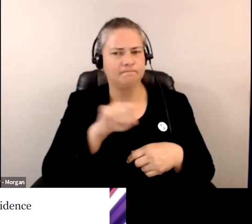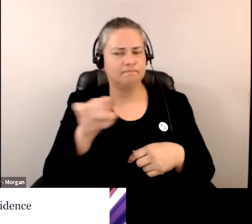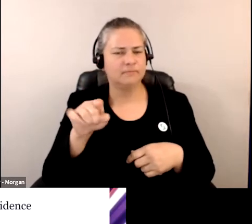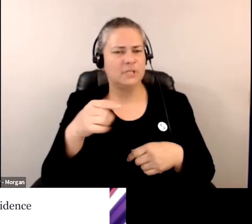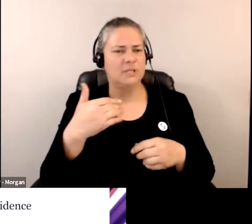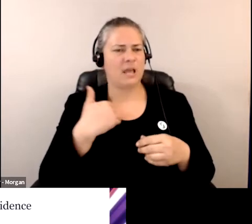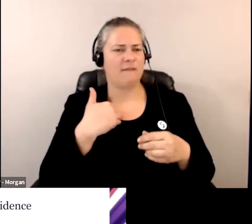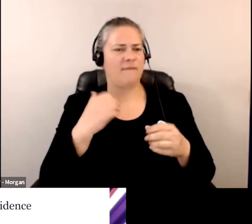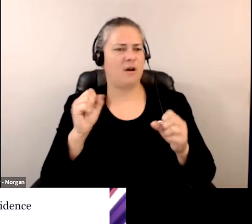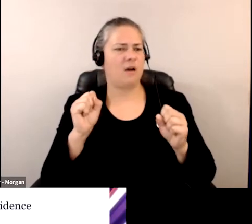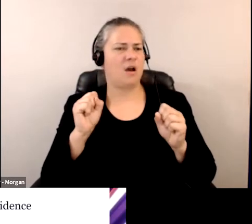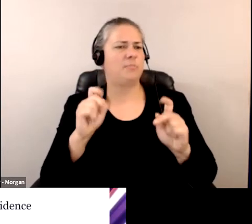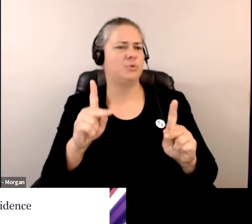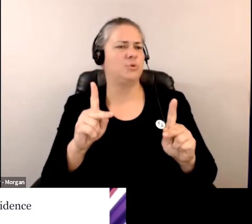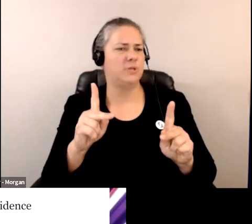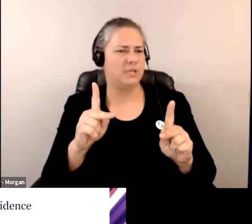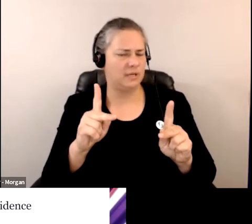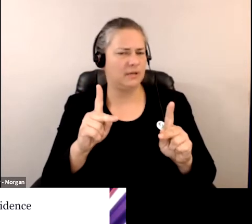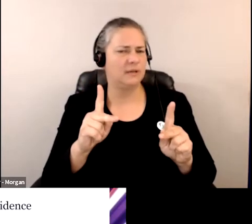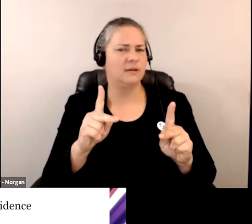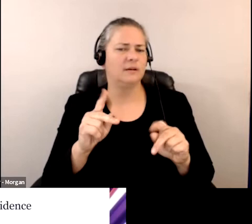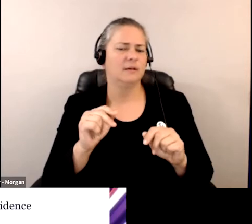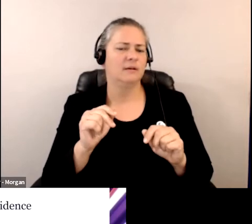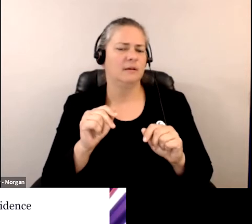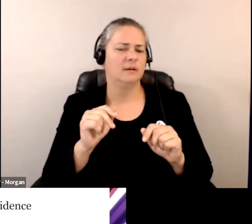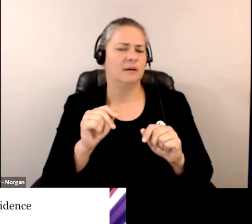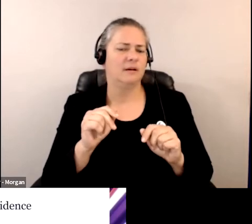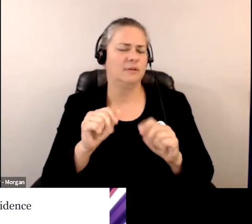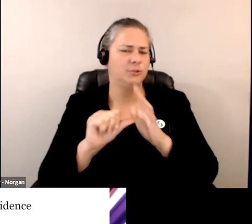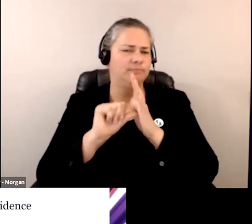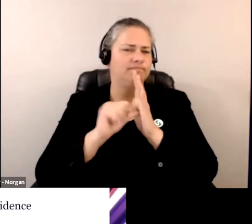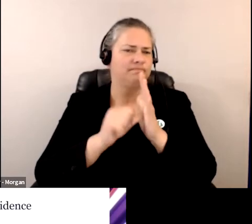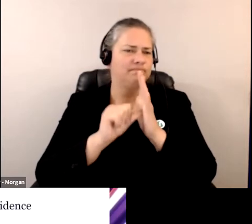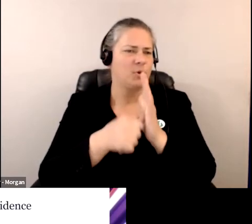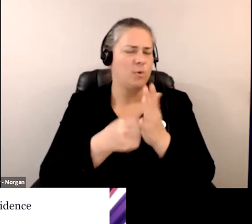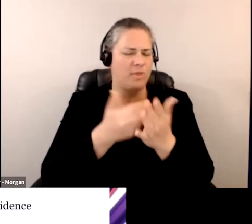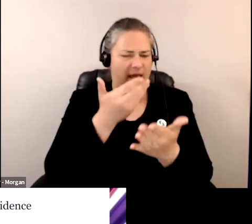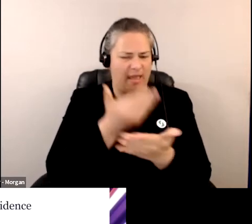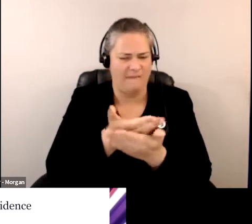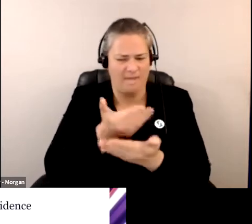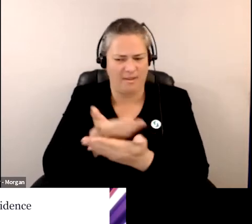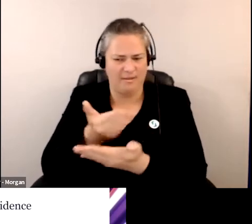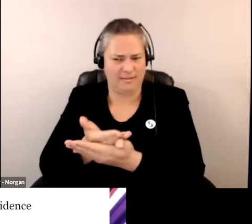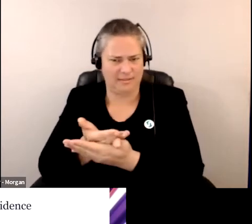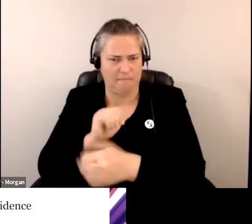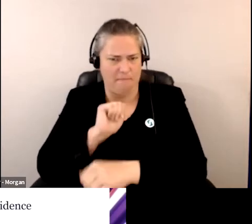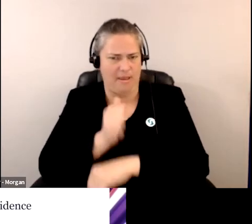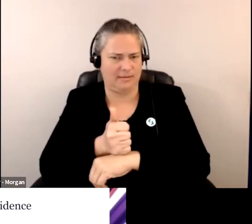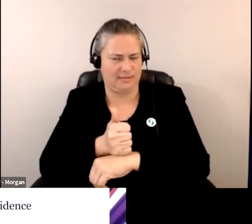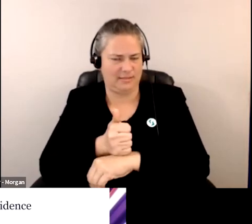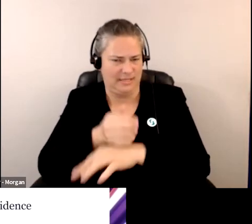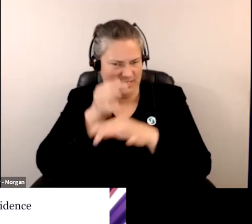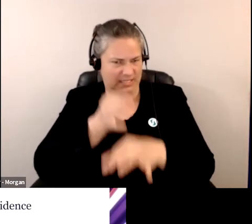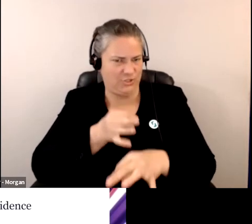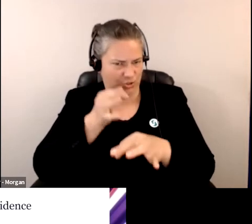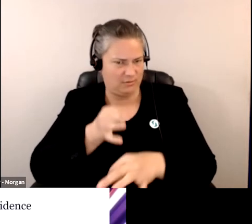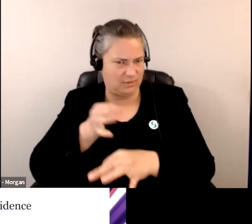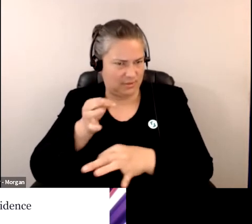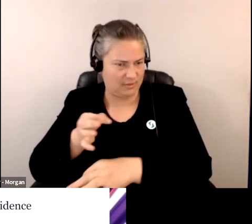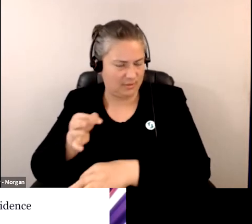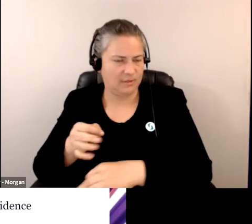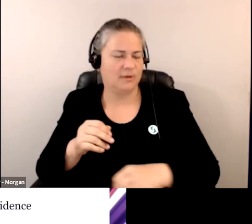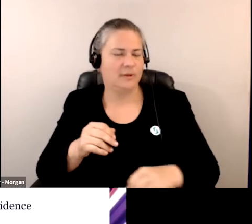with this renewed emphasis on evidence-based decision-making. And as he